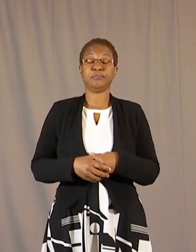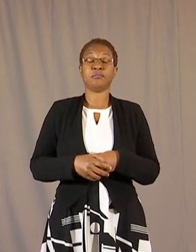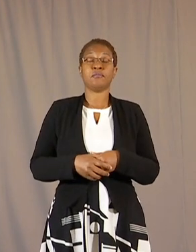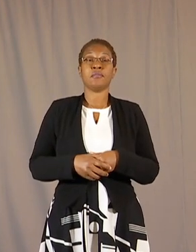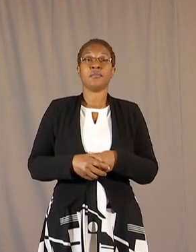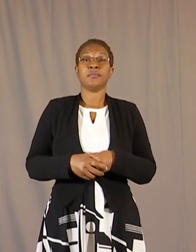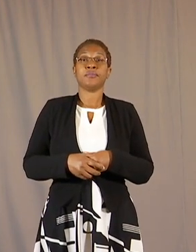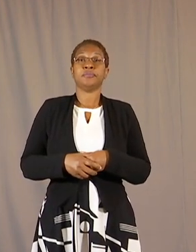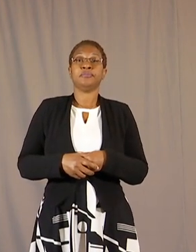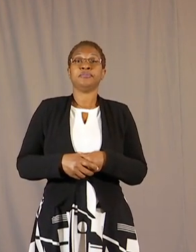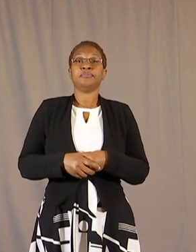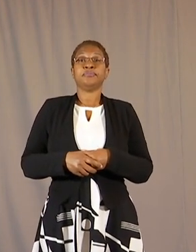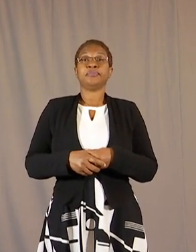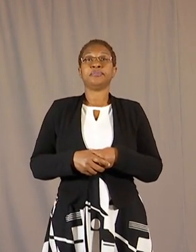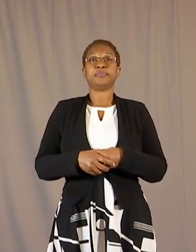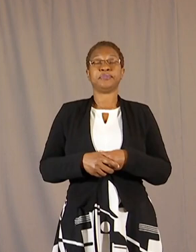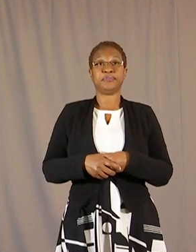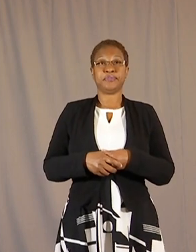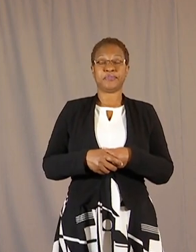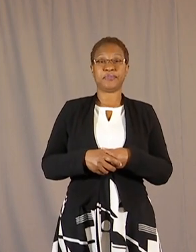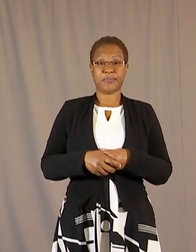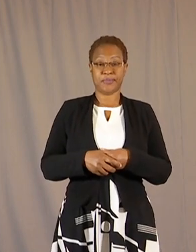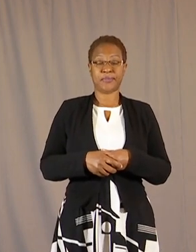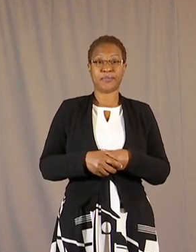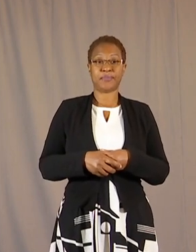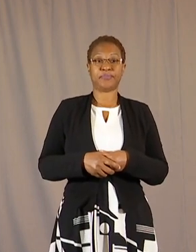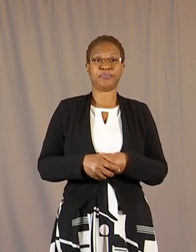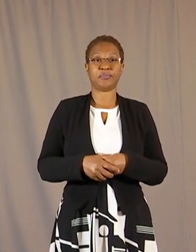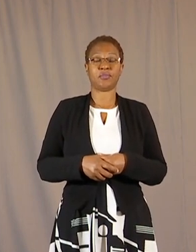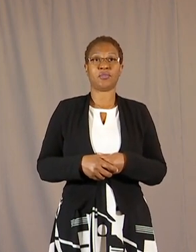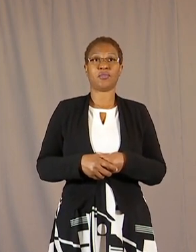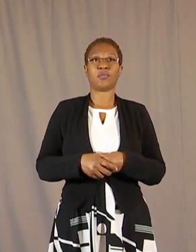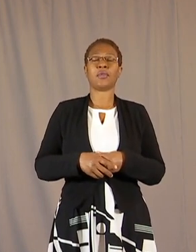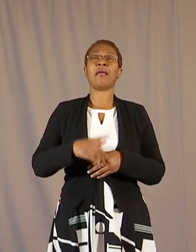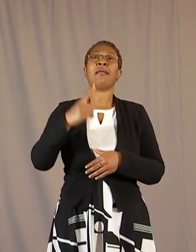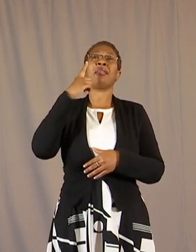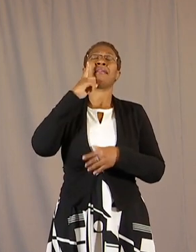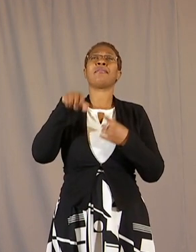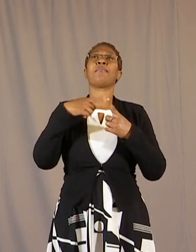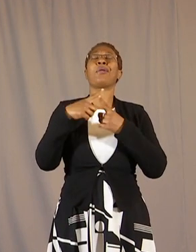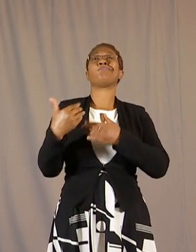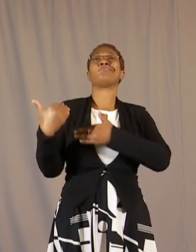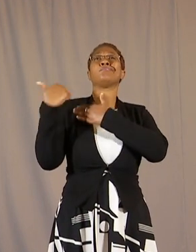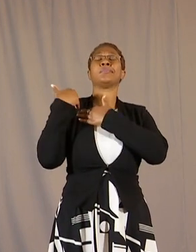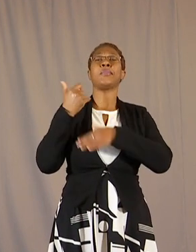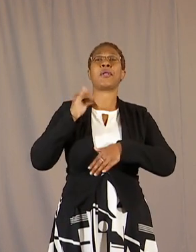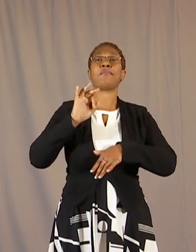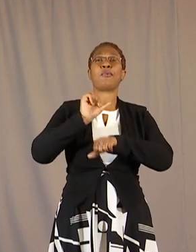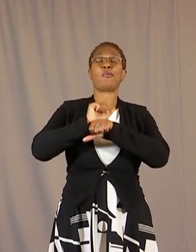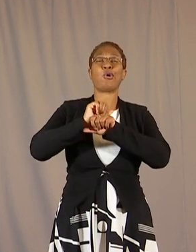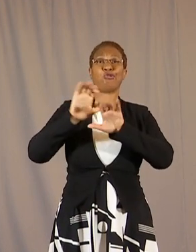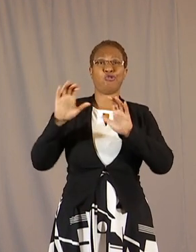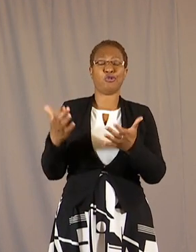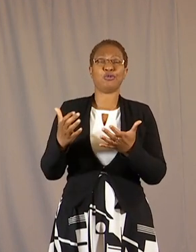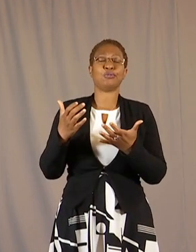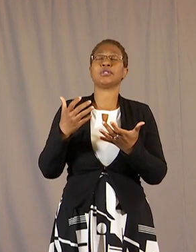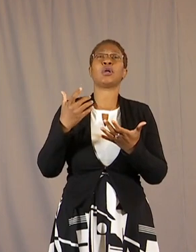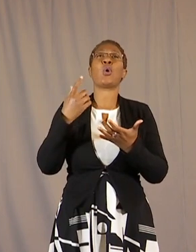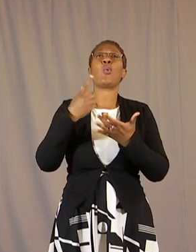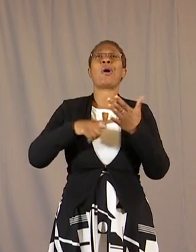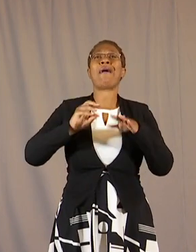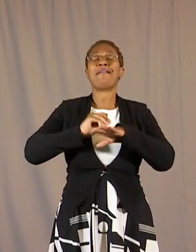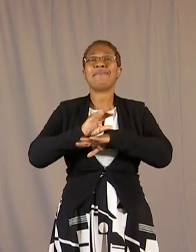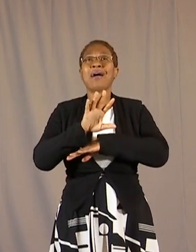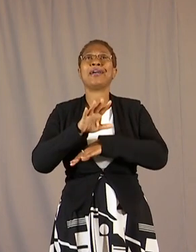thinking about the charge of the work groups was one of advice, of putting together